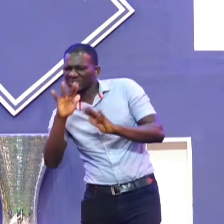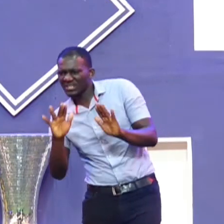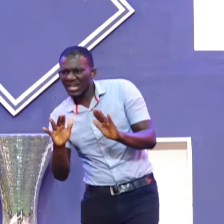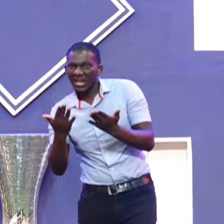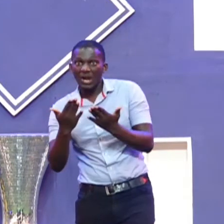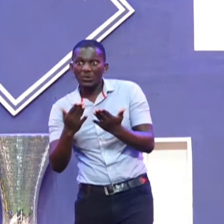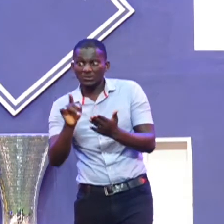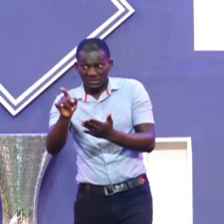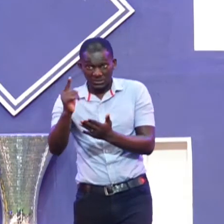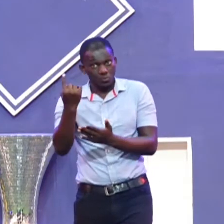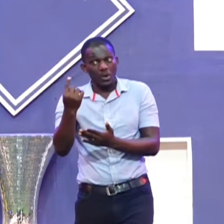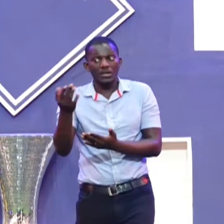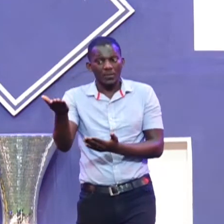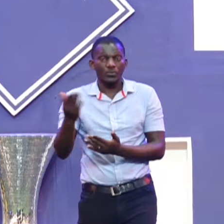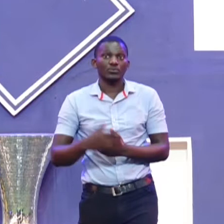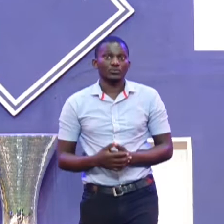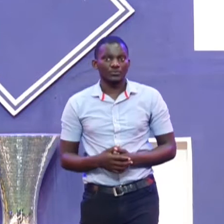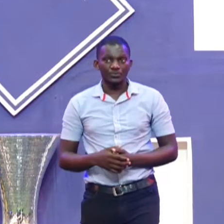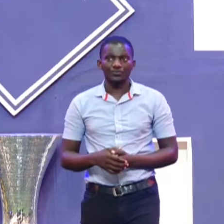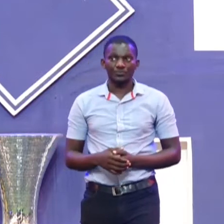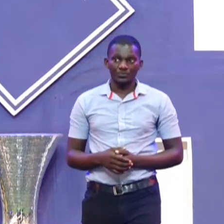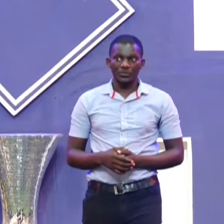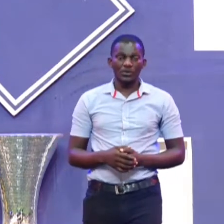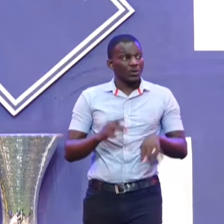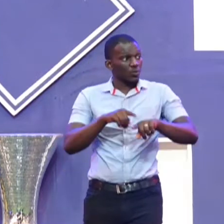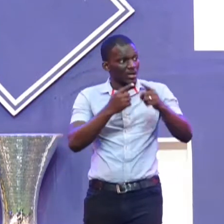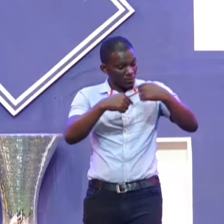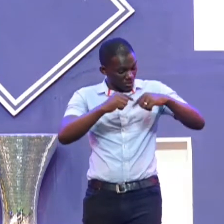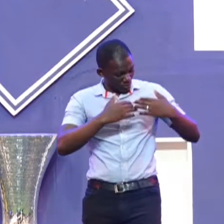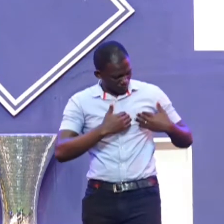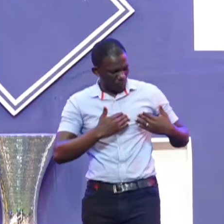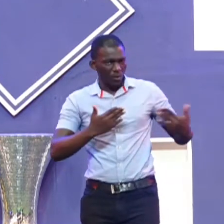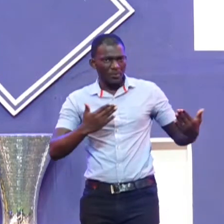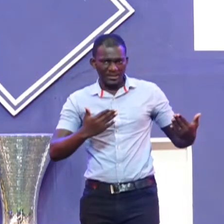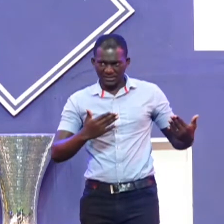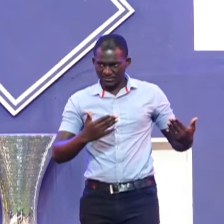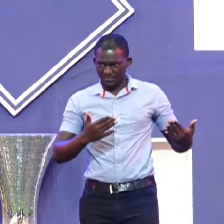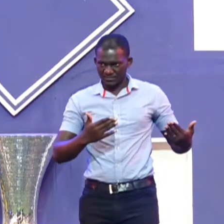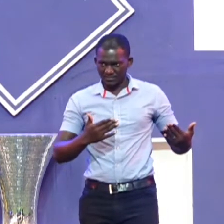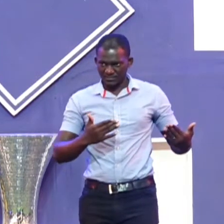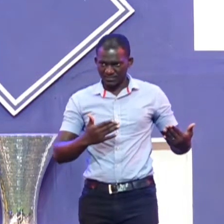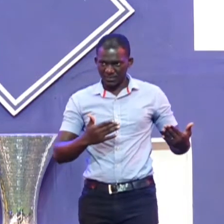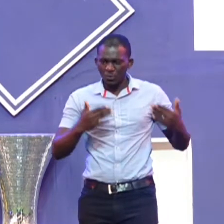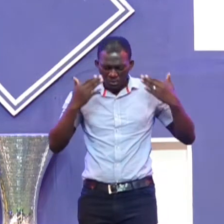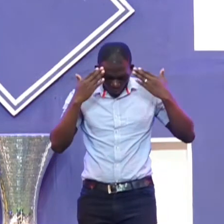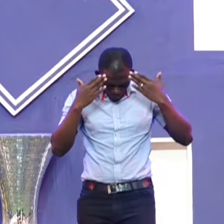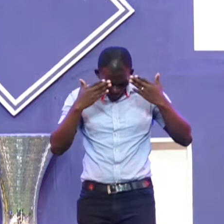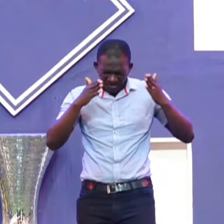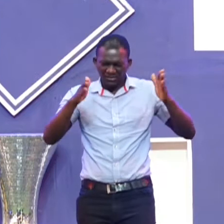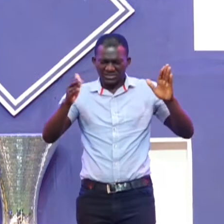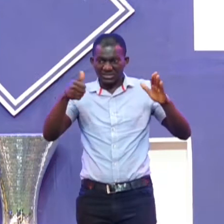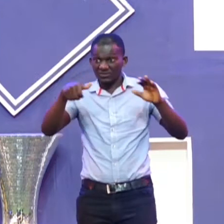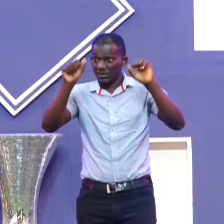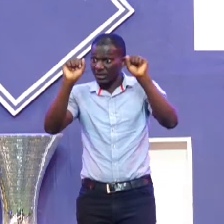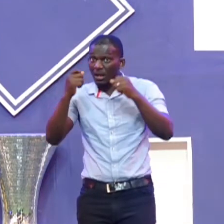speak, this is one of the ways in which the Lord speaks. Era tuba nga tweguddewo. And if we have open minded, tusobola okutegeera. we can